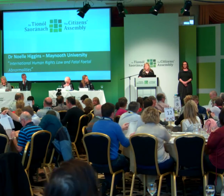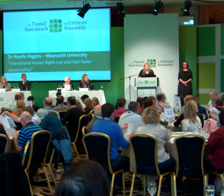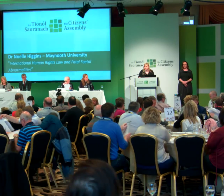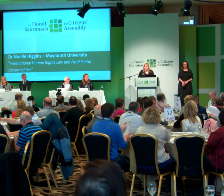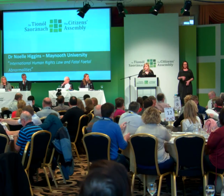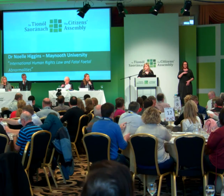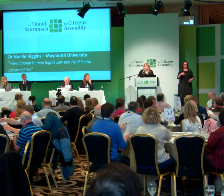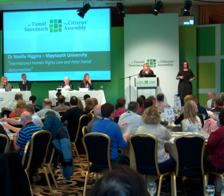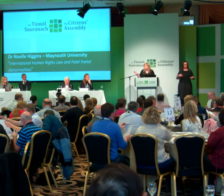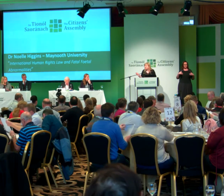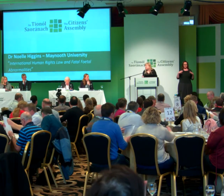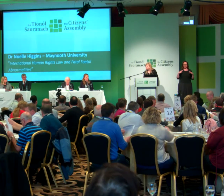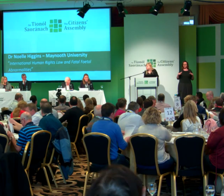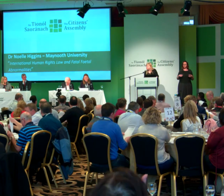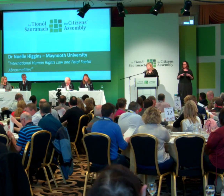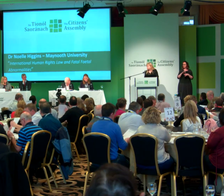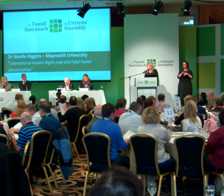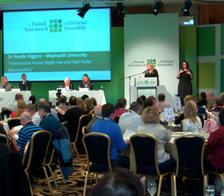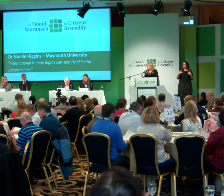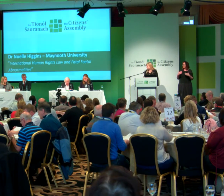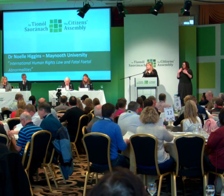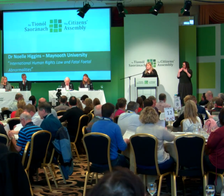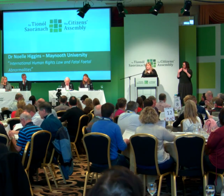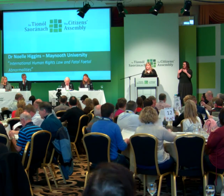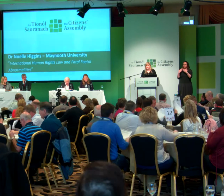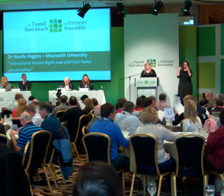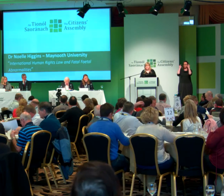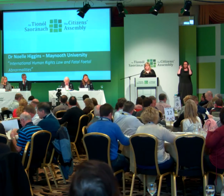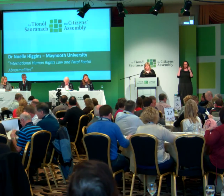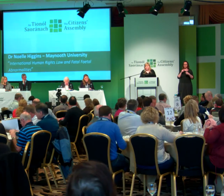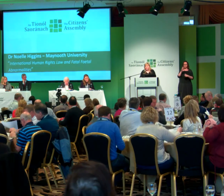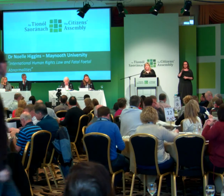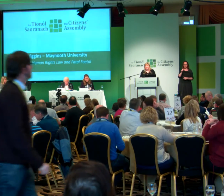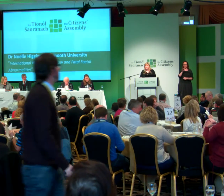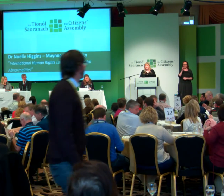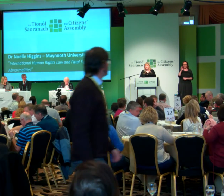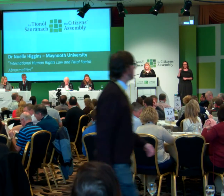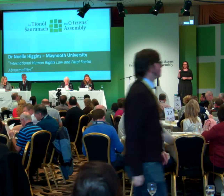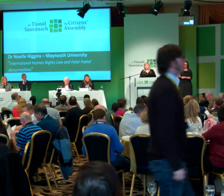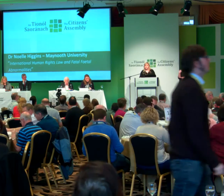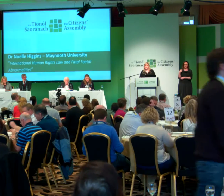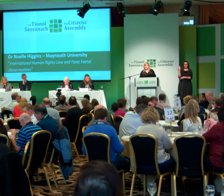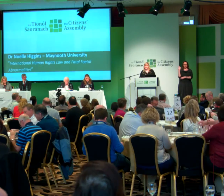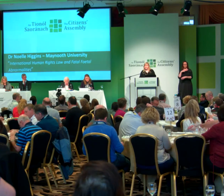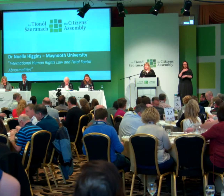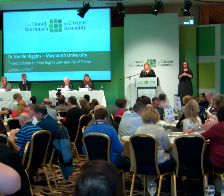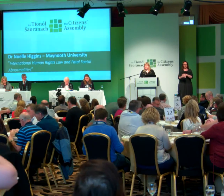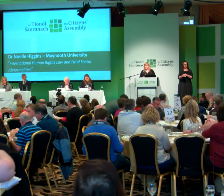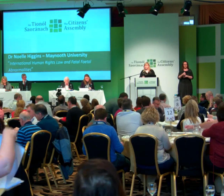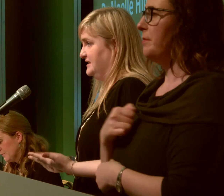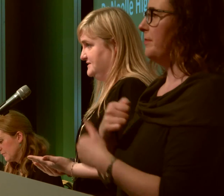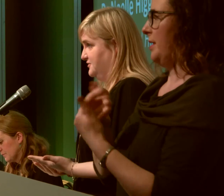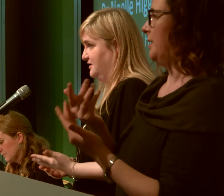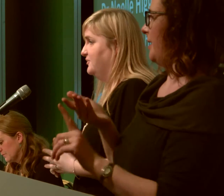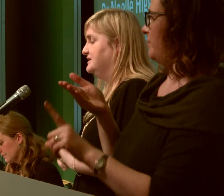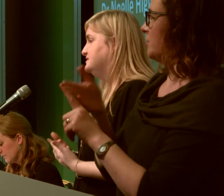Okay, good morning, ladies and gentlemen. I just would like to thank Ms. Justice Lafoy for inviting me here to speak to you today. And my role is to talk to you about international